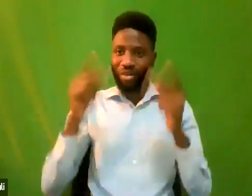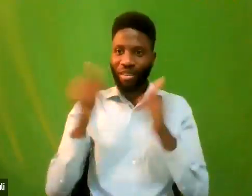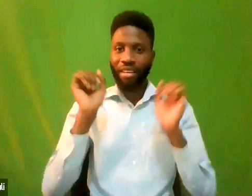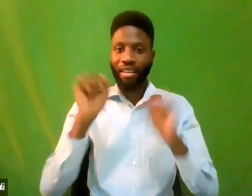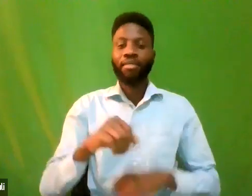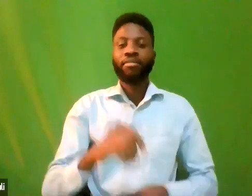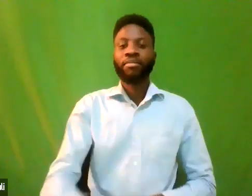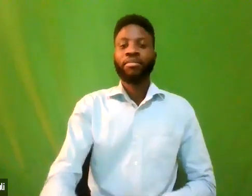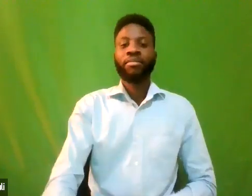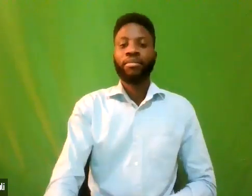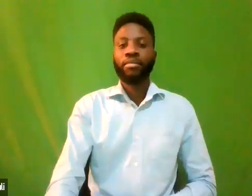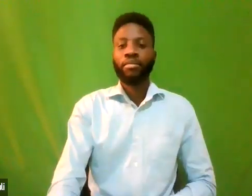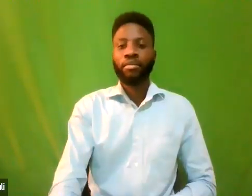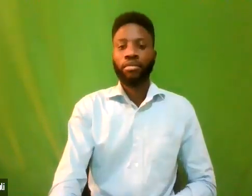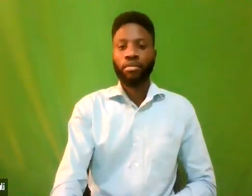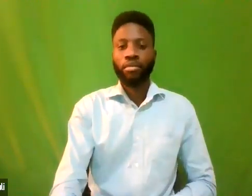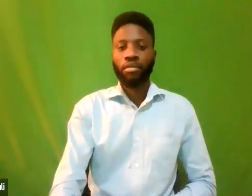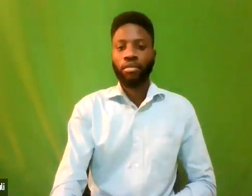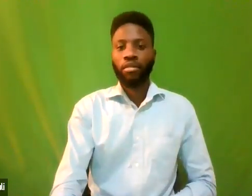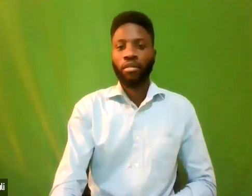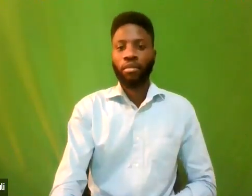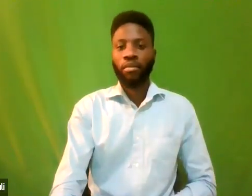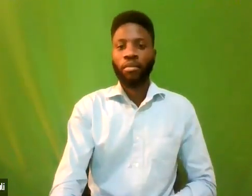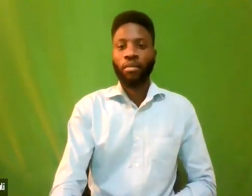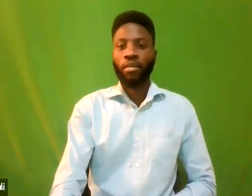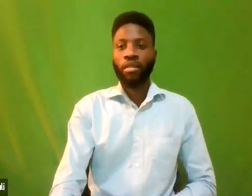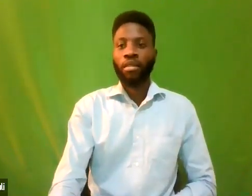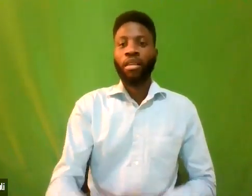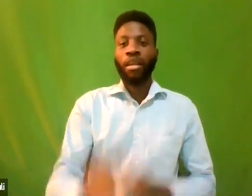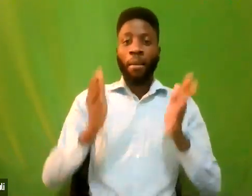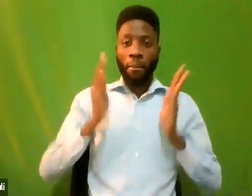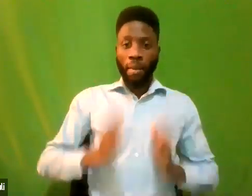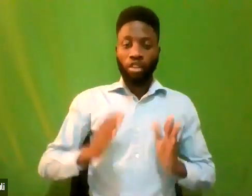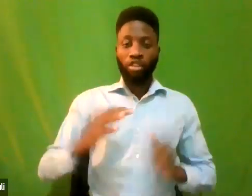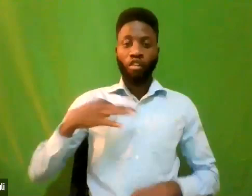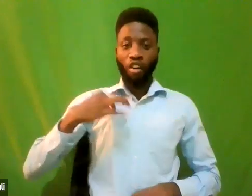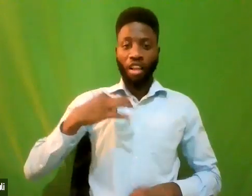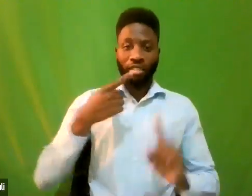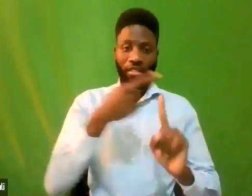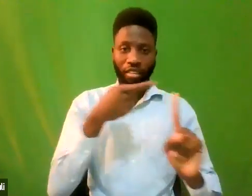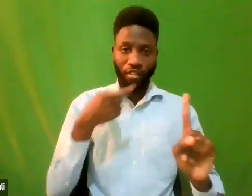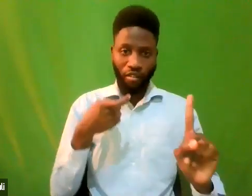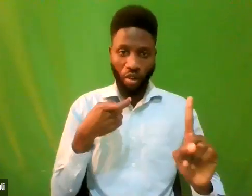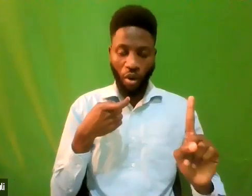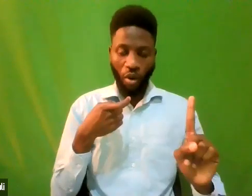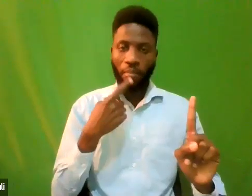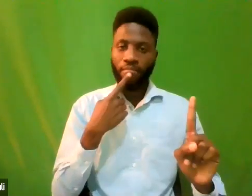we have a volunteer from I see another